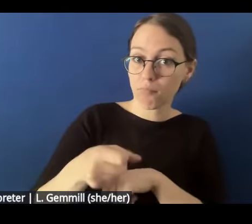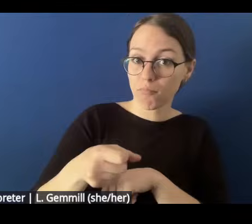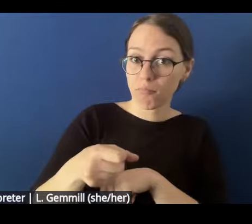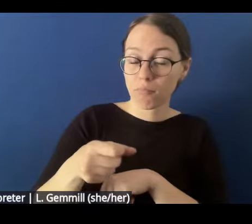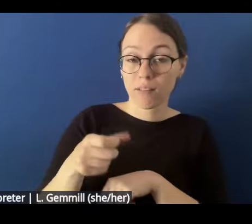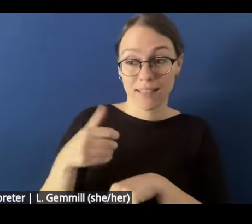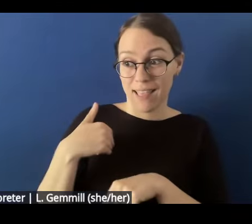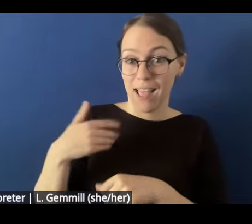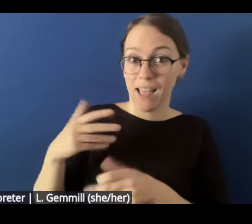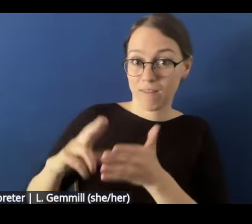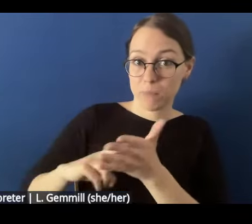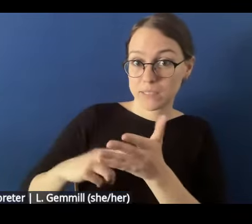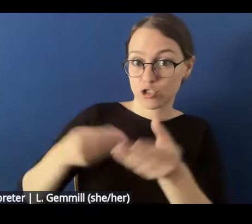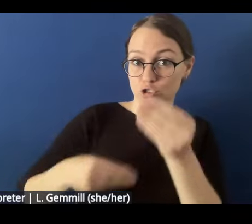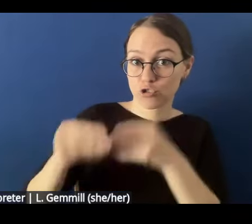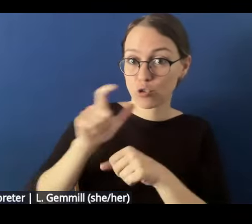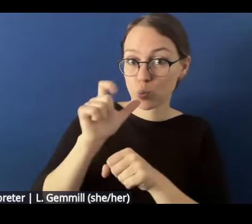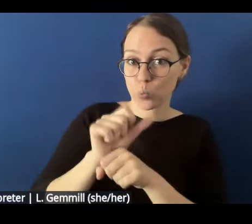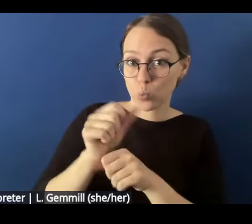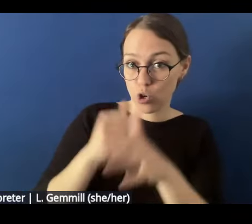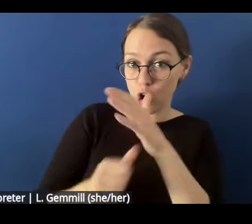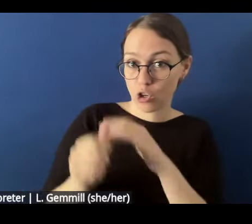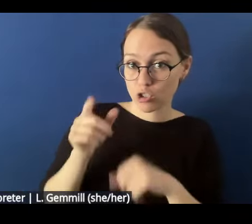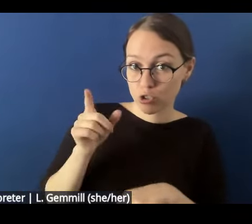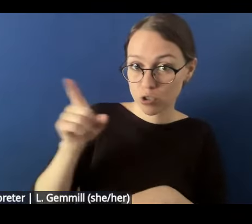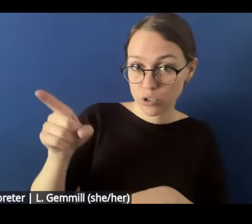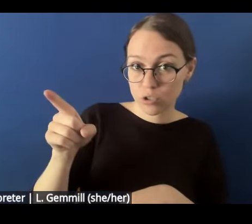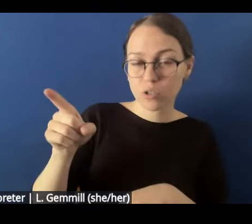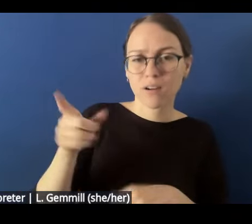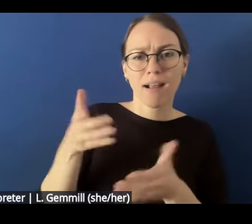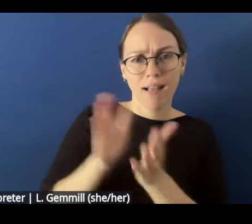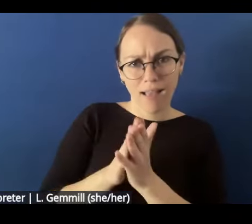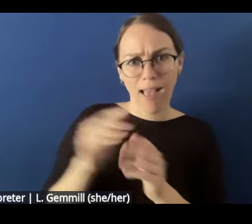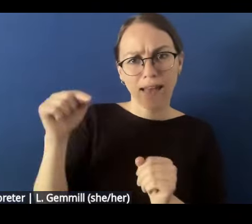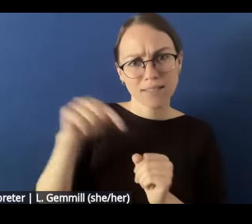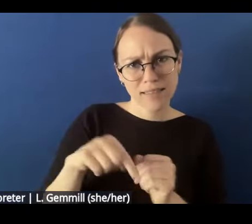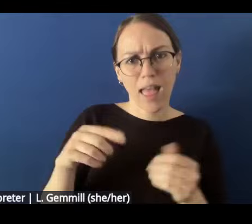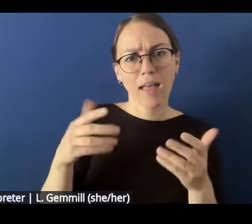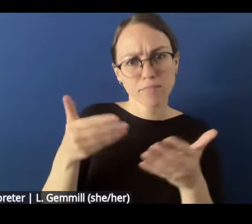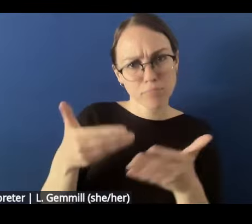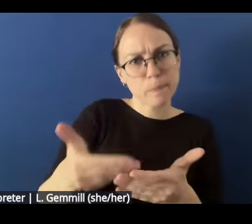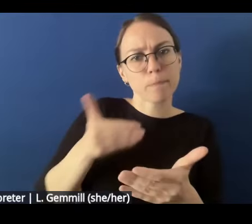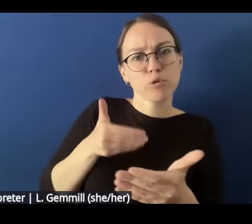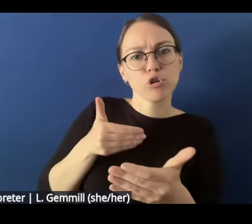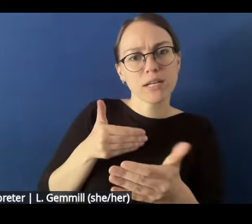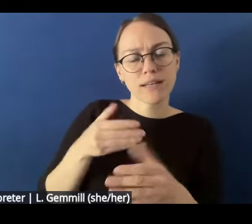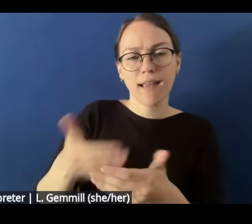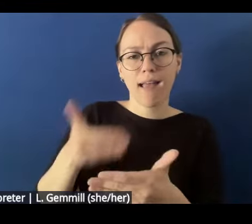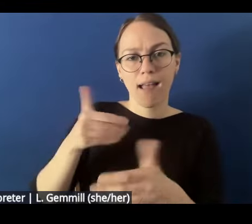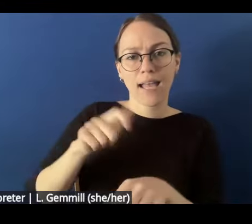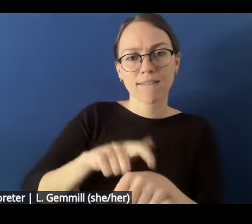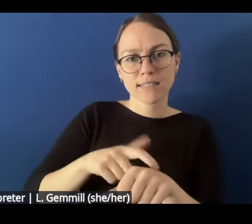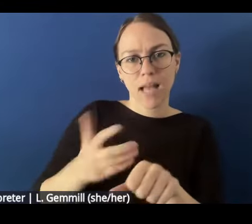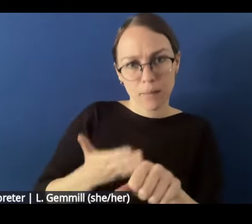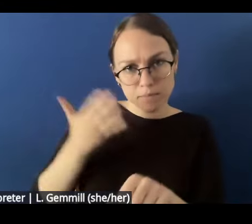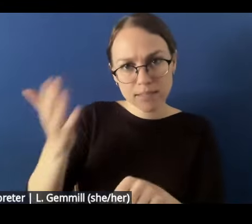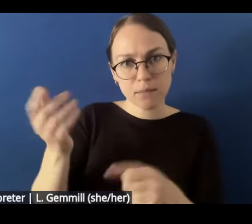that's going to work for you, have them submit their driver's license or have them submit their documentation.